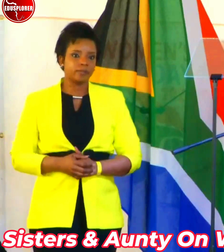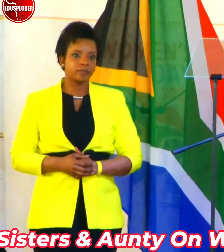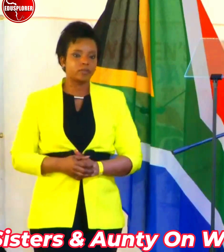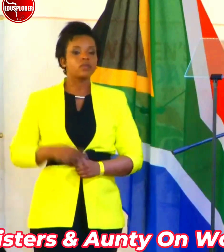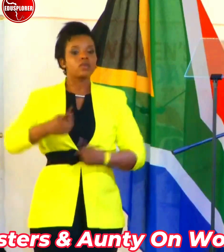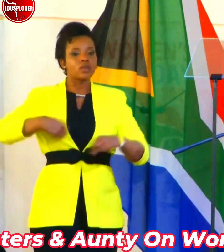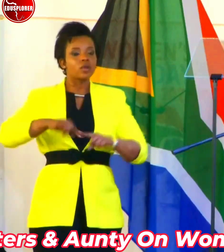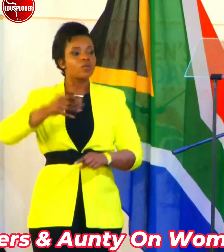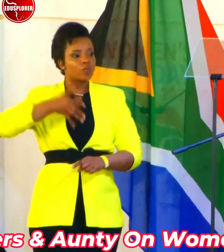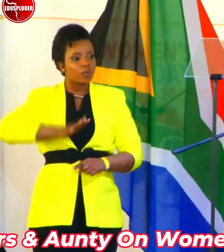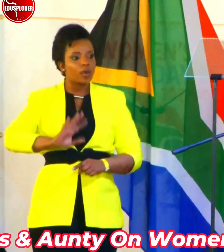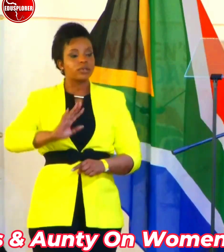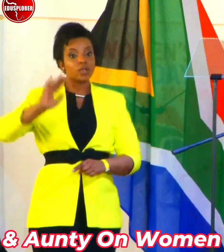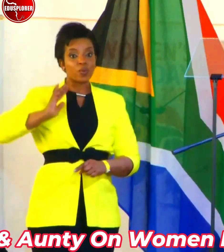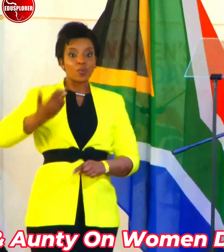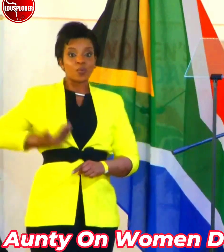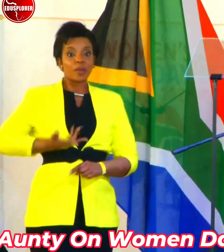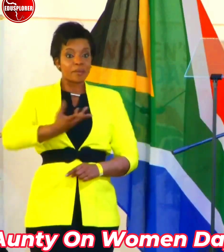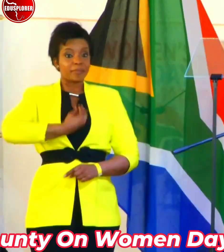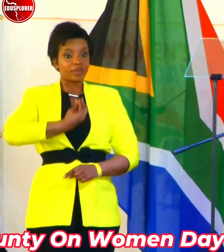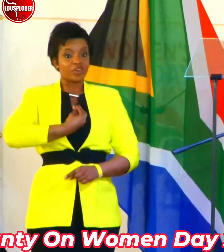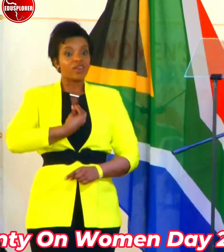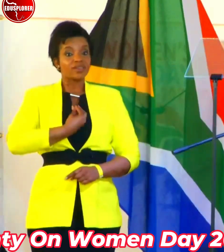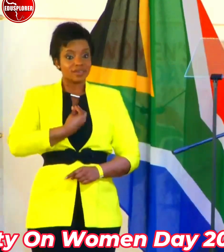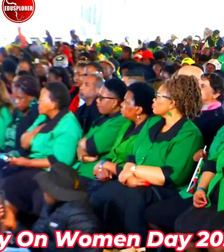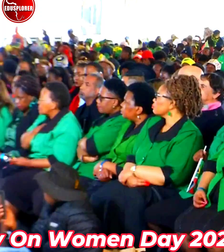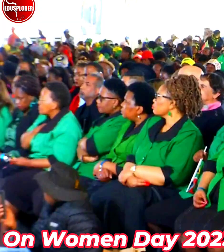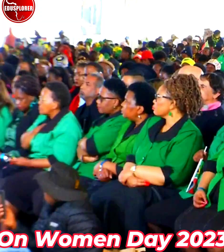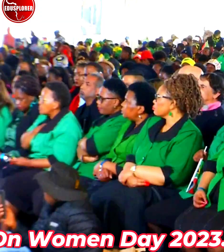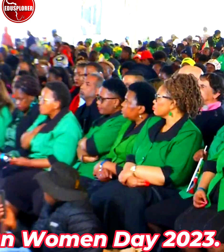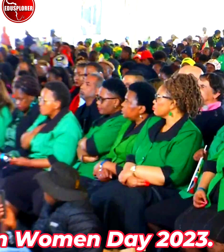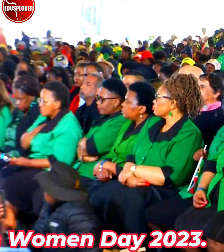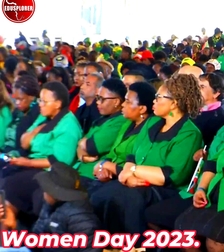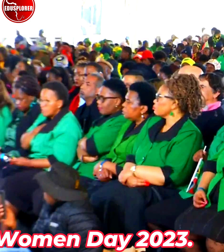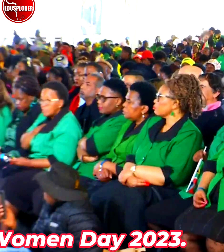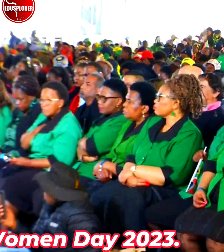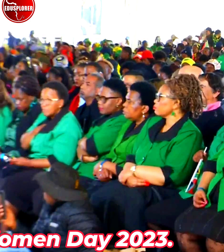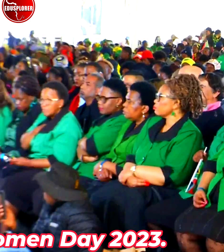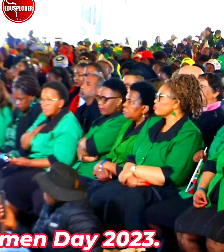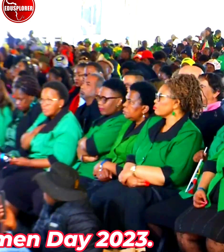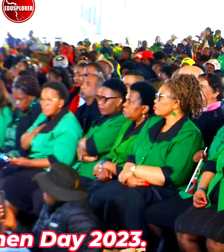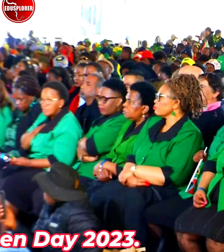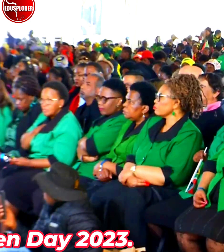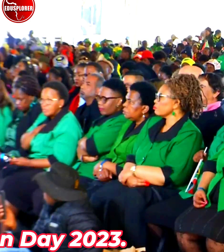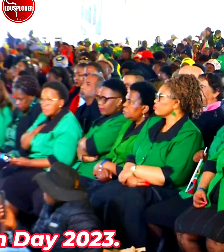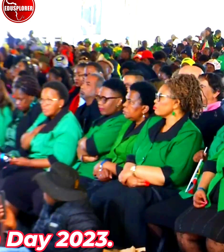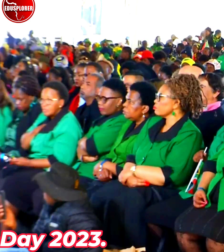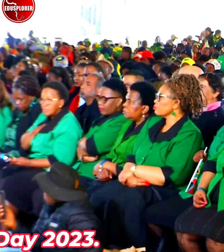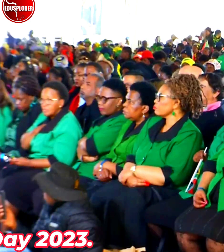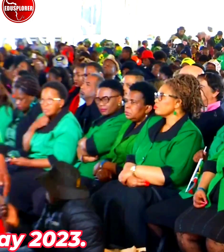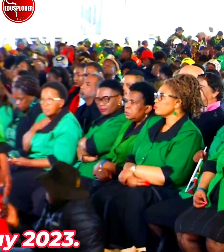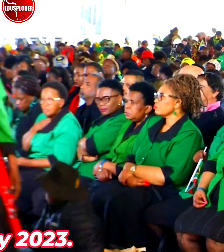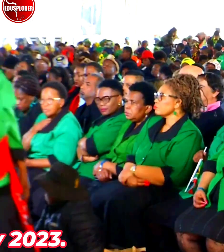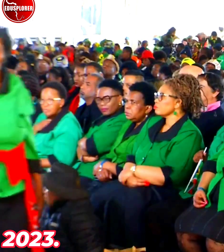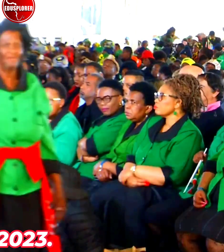want young women to make up the majority in the various disciplines that